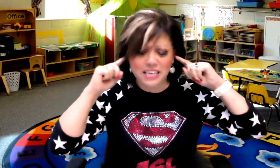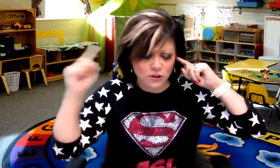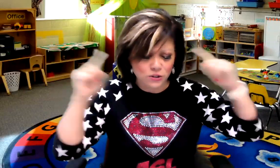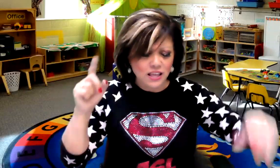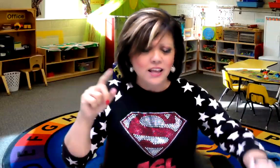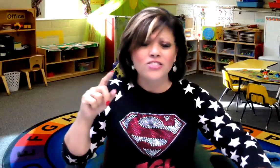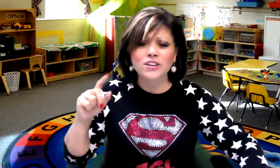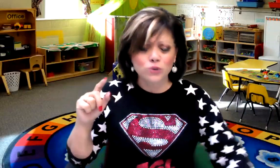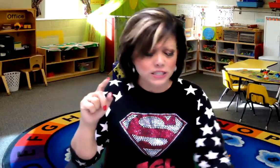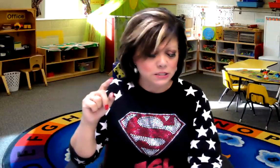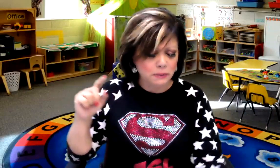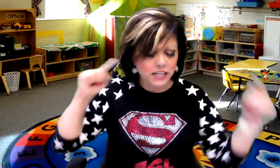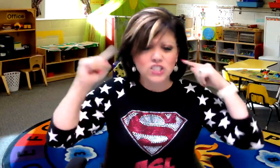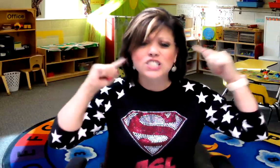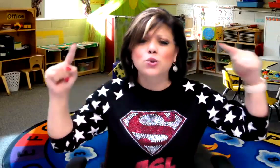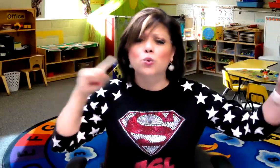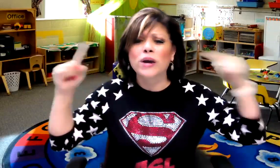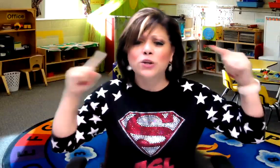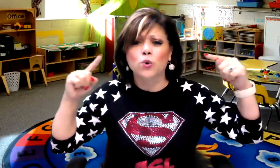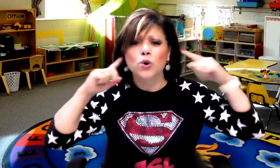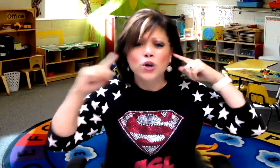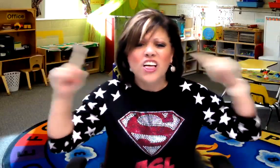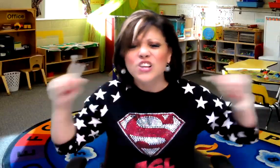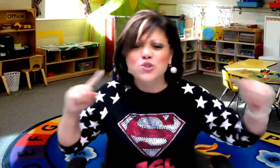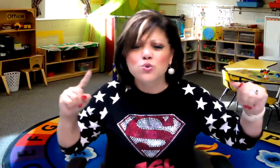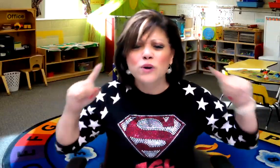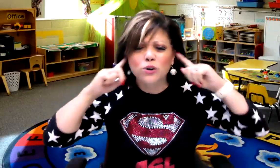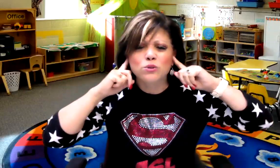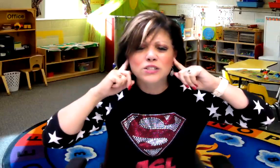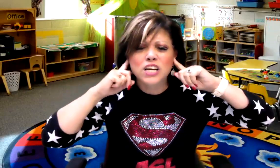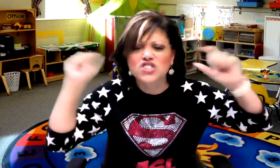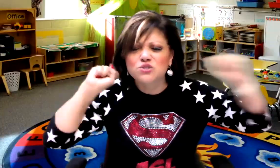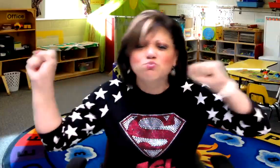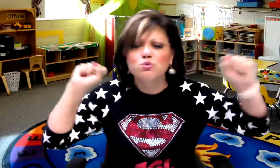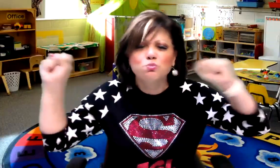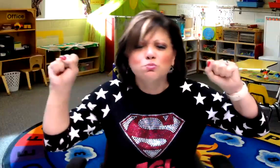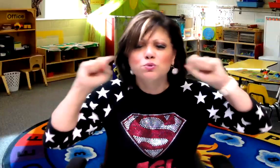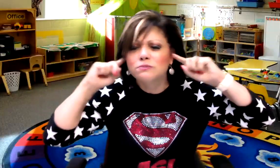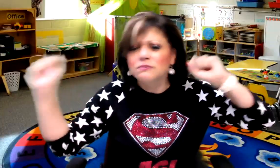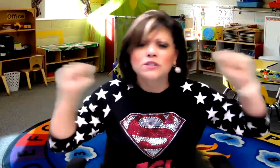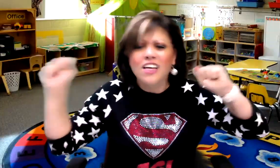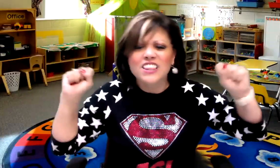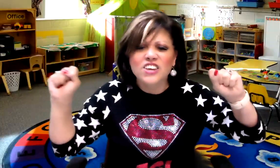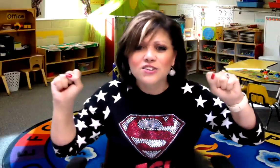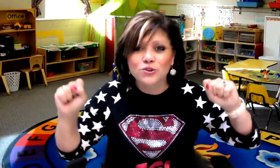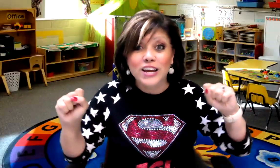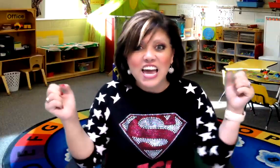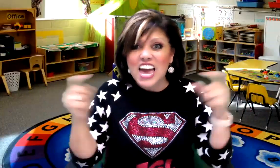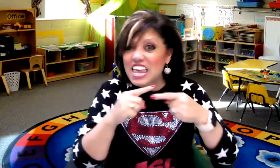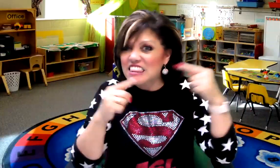scared. Thunder in Spanish is trueno. Trueno, touch and just boom, boom, boom. Thunder and